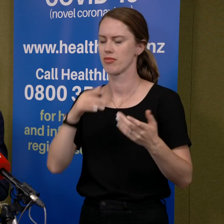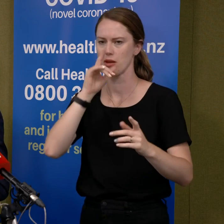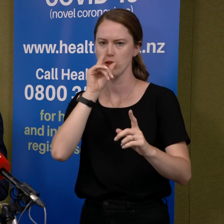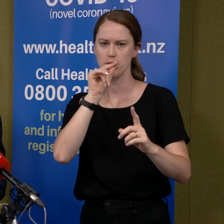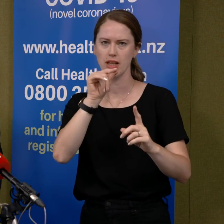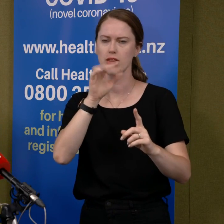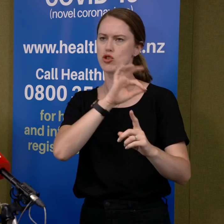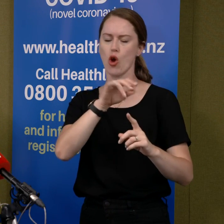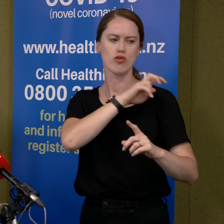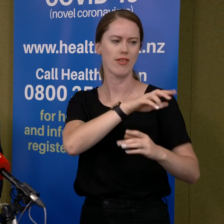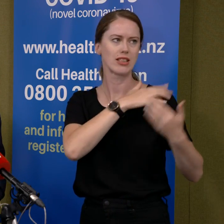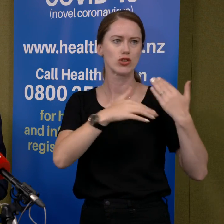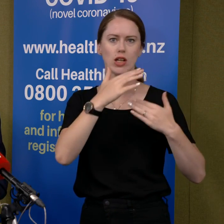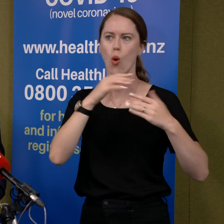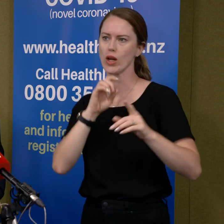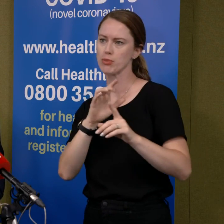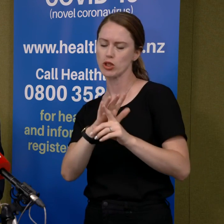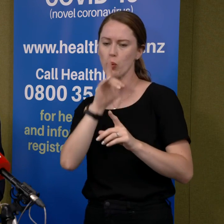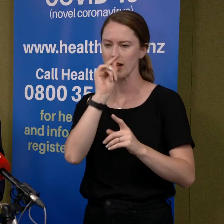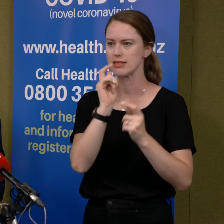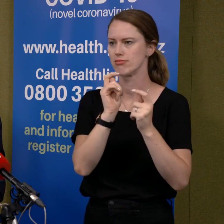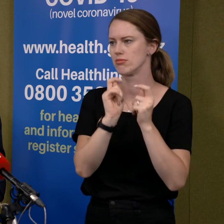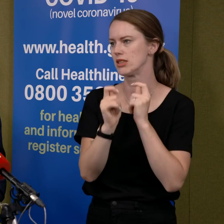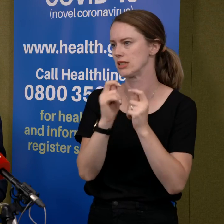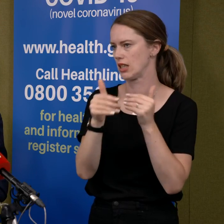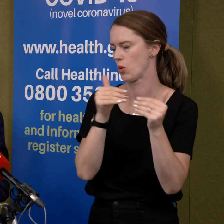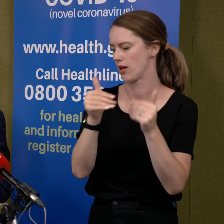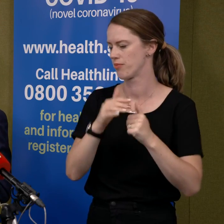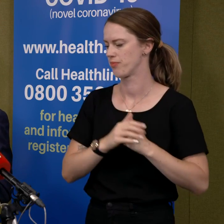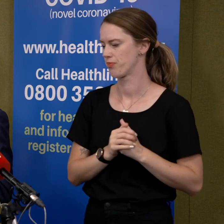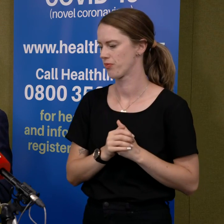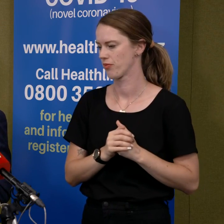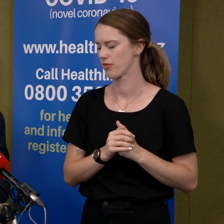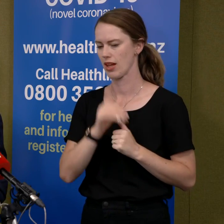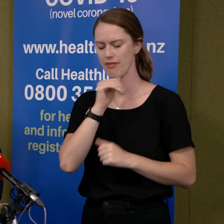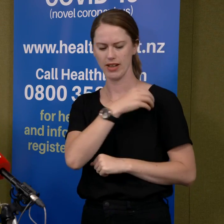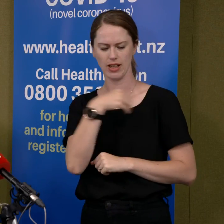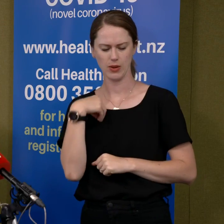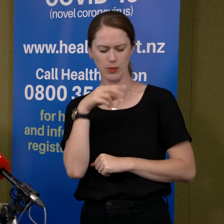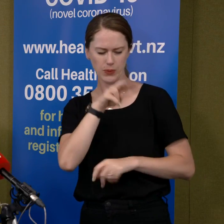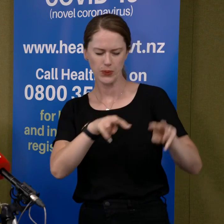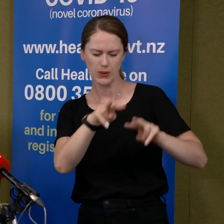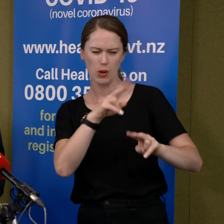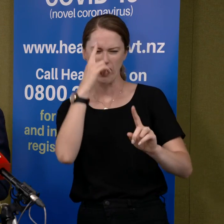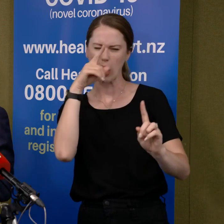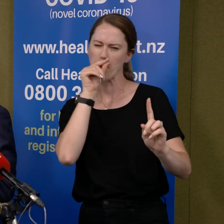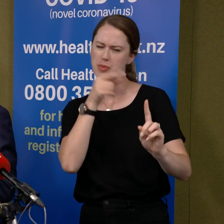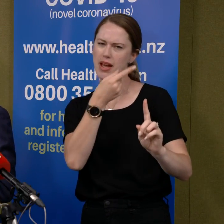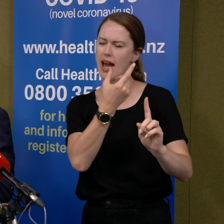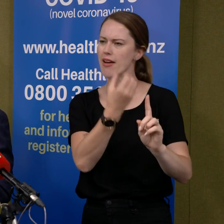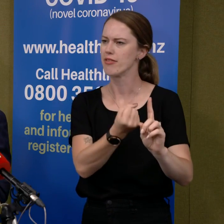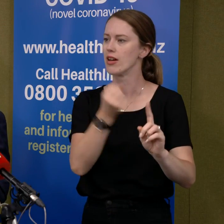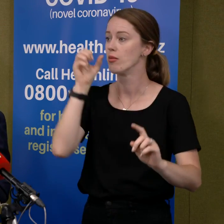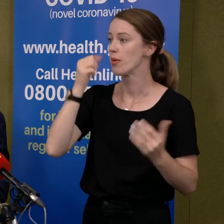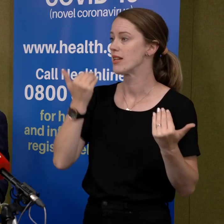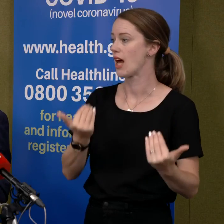a travel history or a history of exposure to a confirmed case, but if the clinical suspicion was there, recalling that